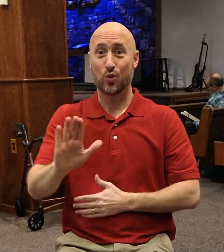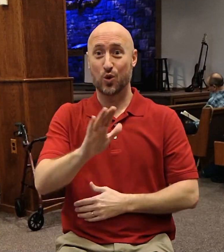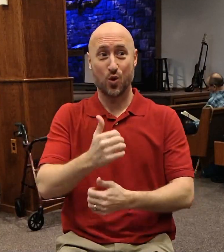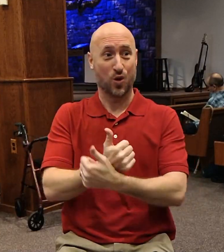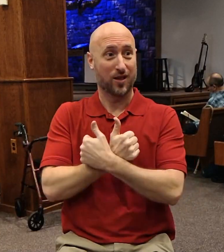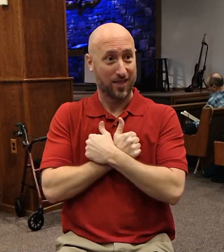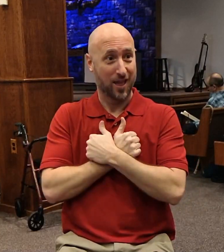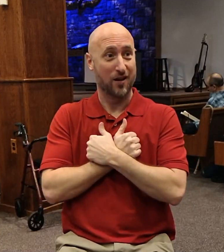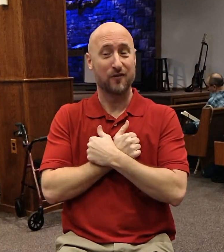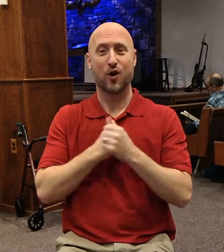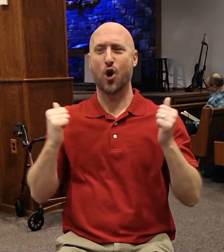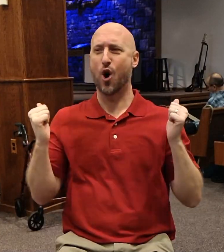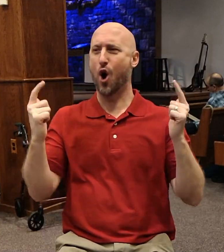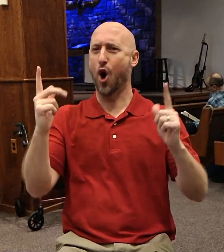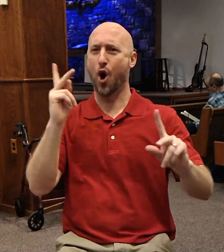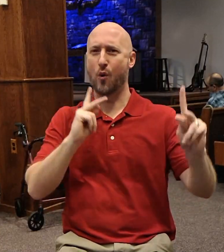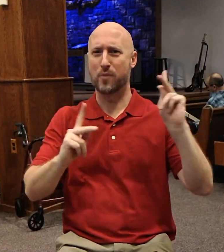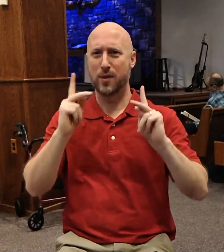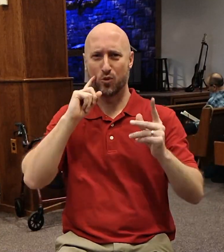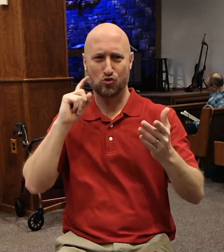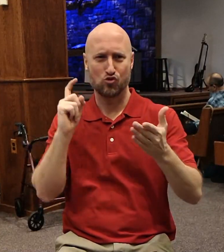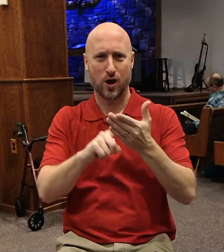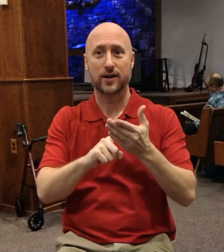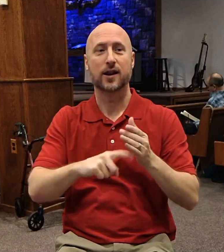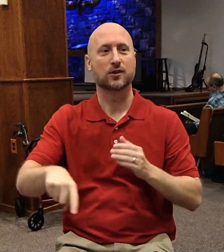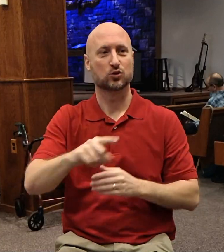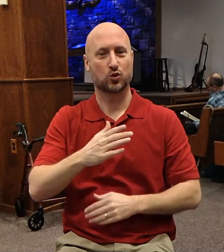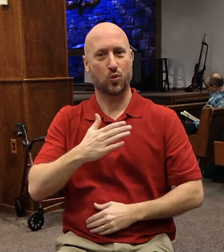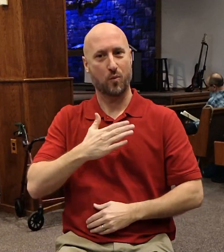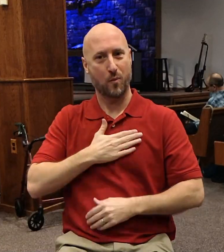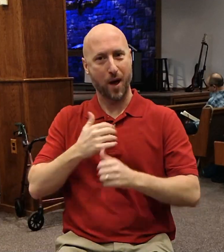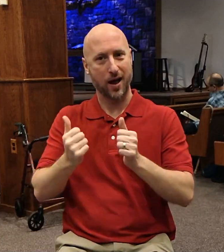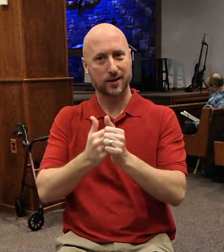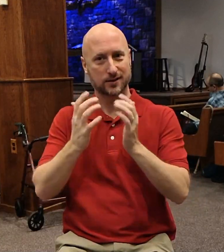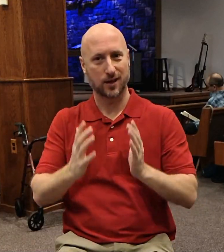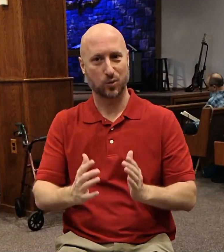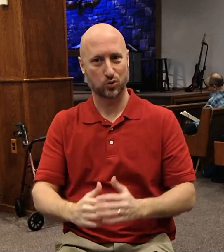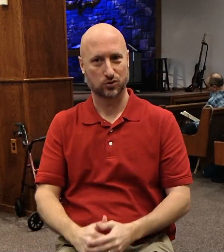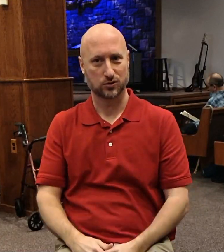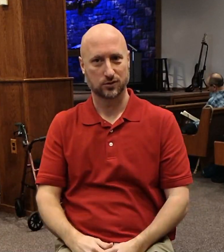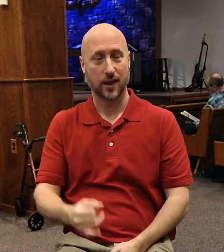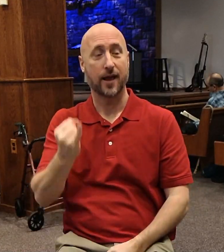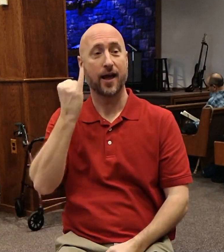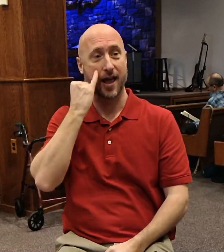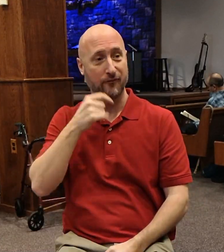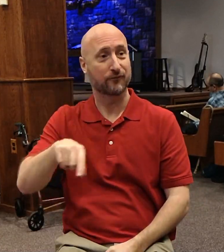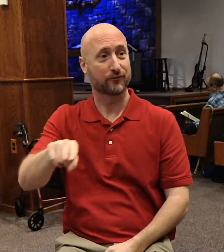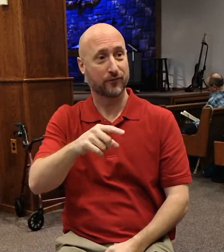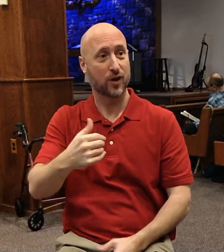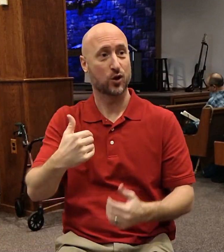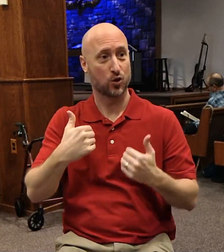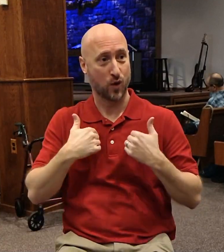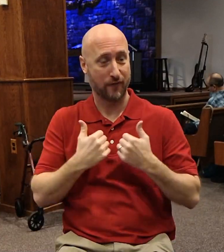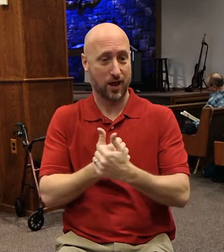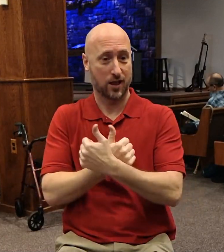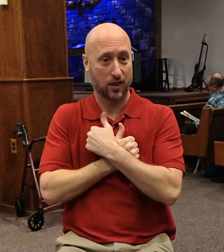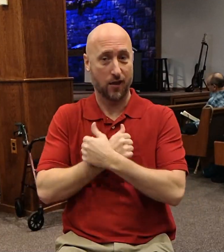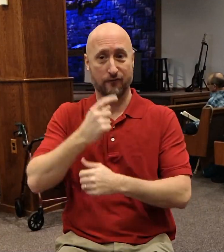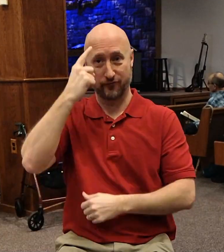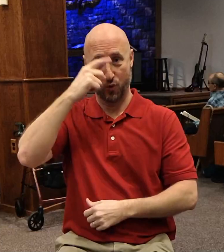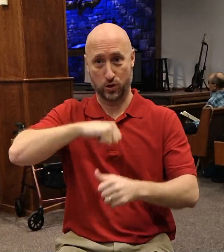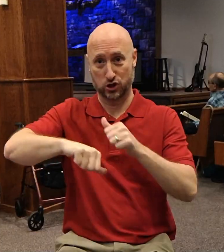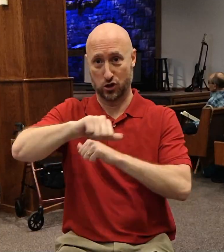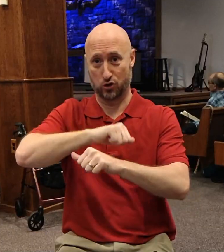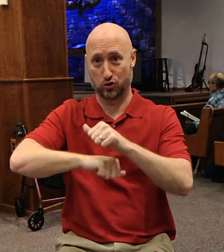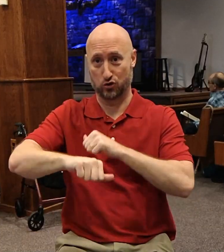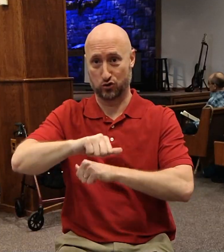know that you are my disciples, if you have love one to